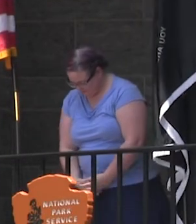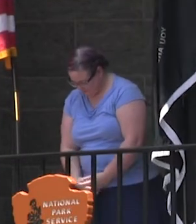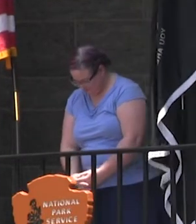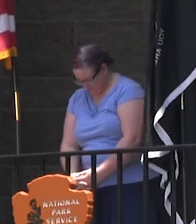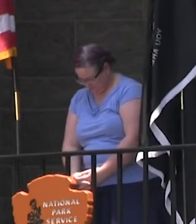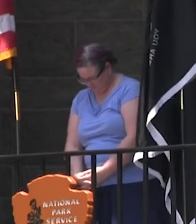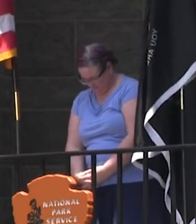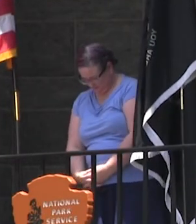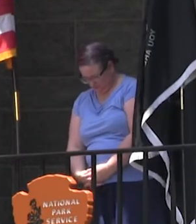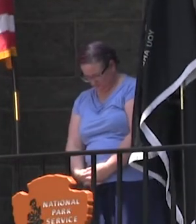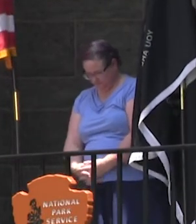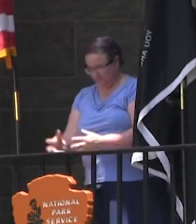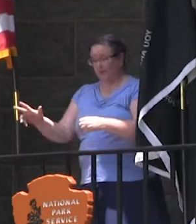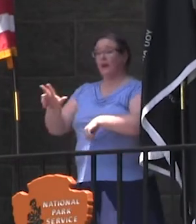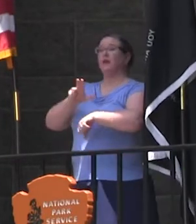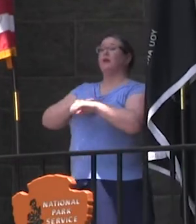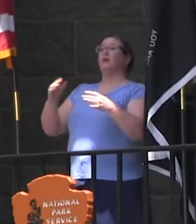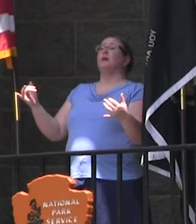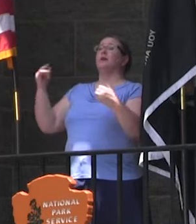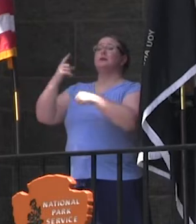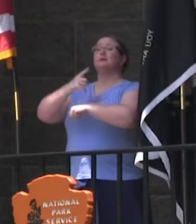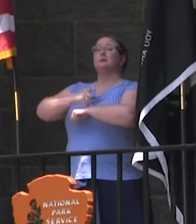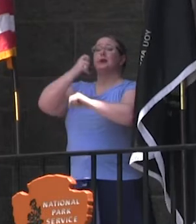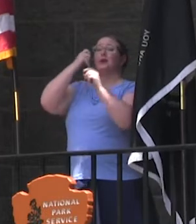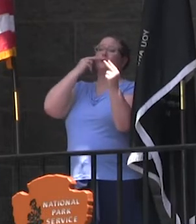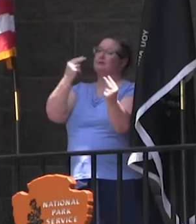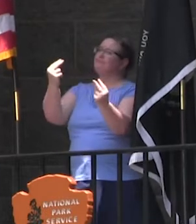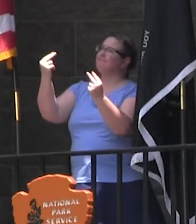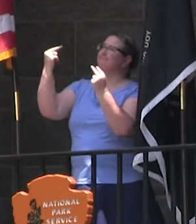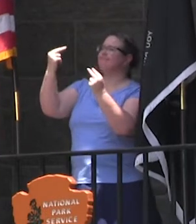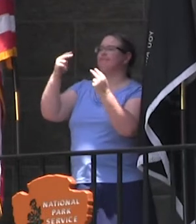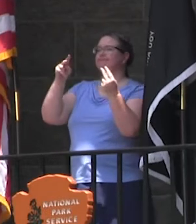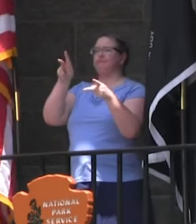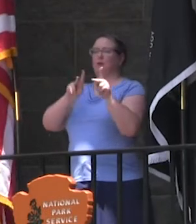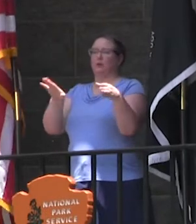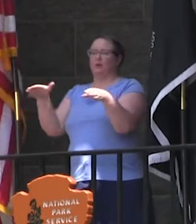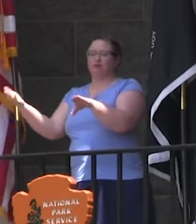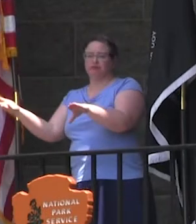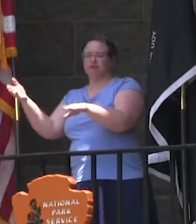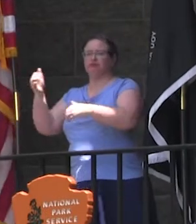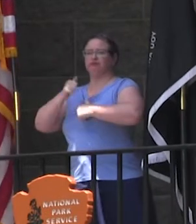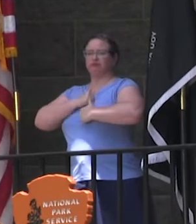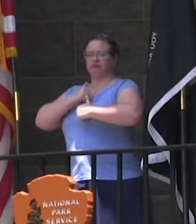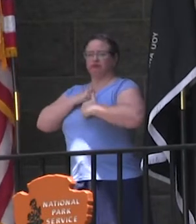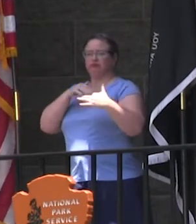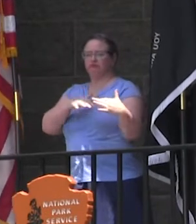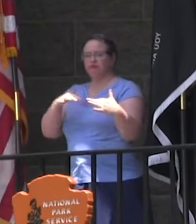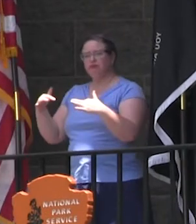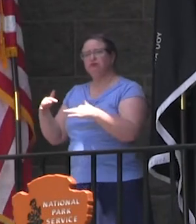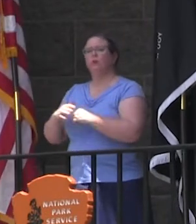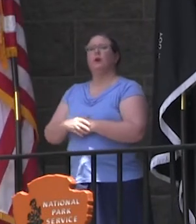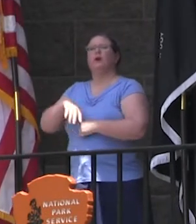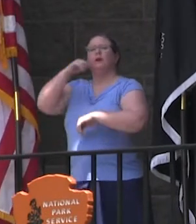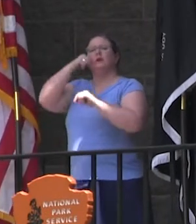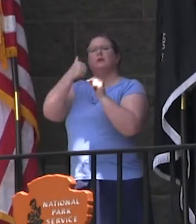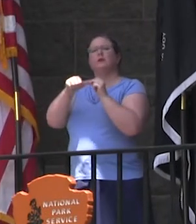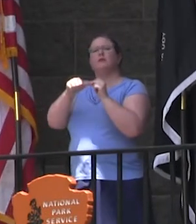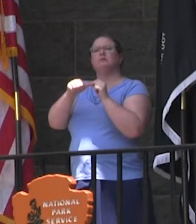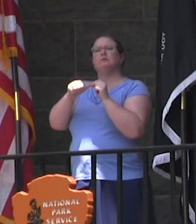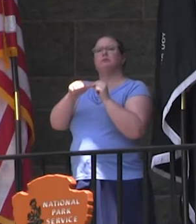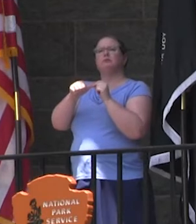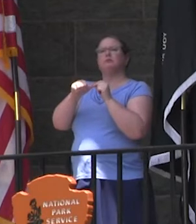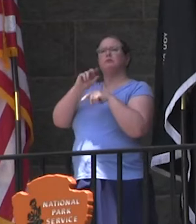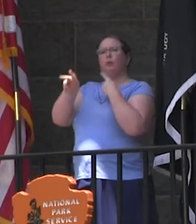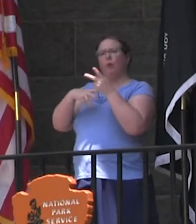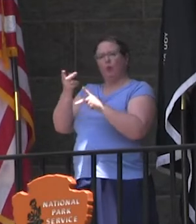Of course, we are here today to remember the fallen. But it's also important for us to remember all